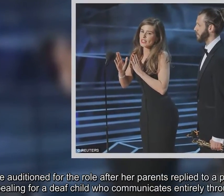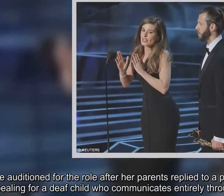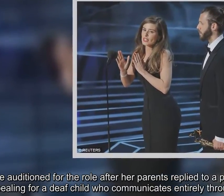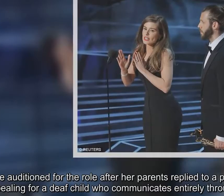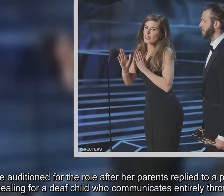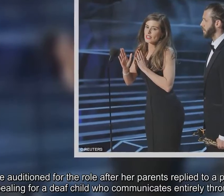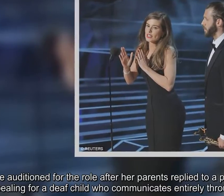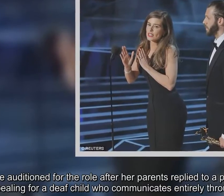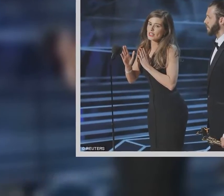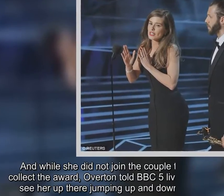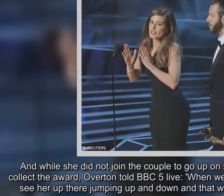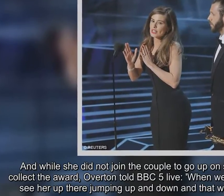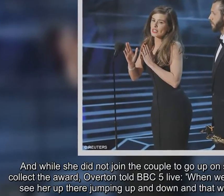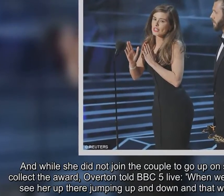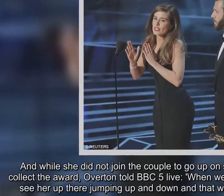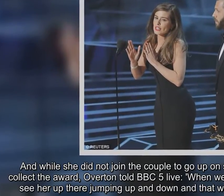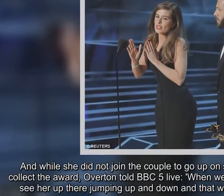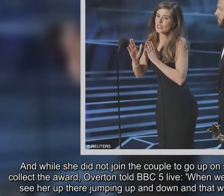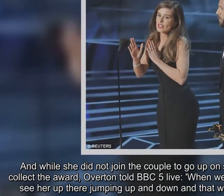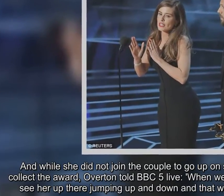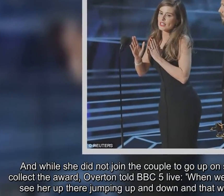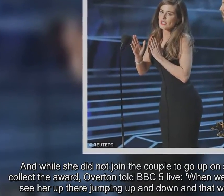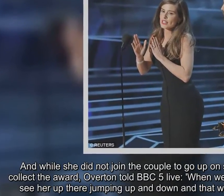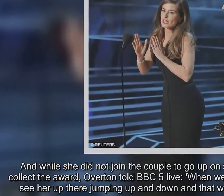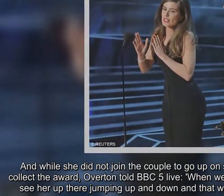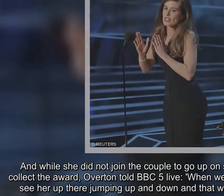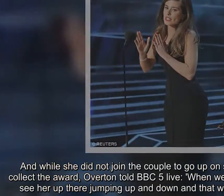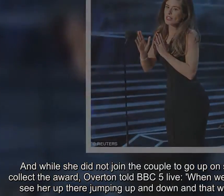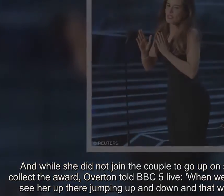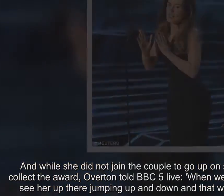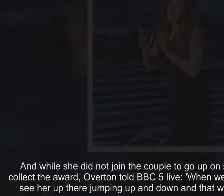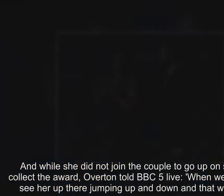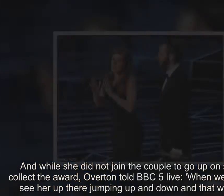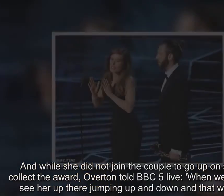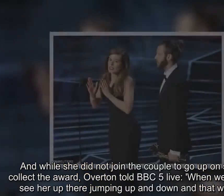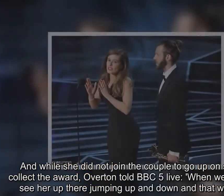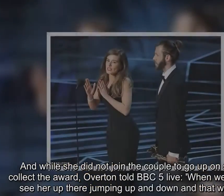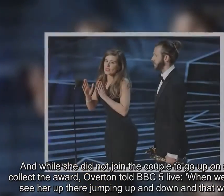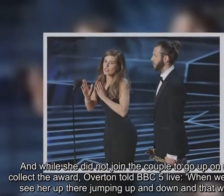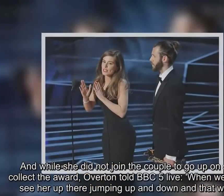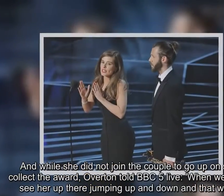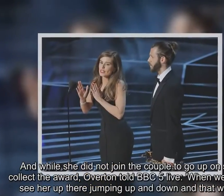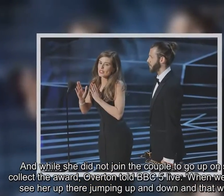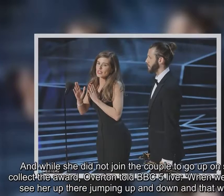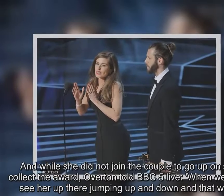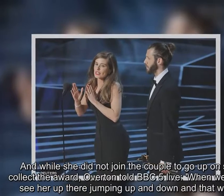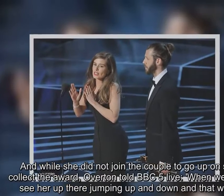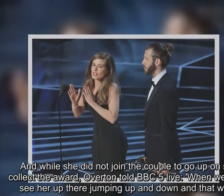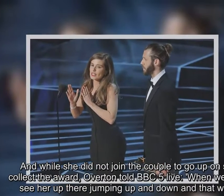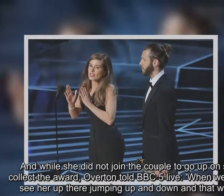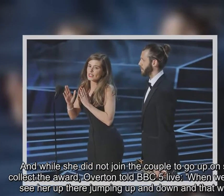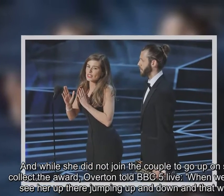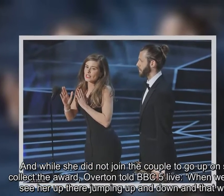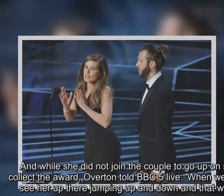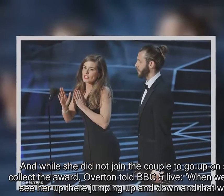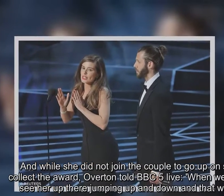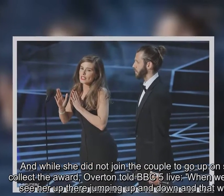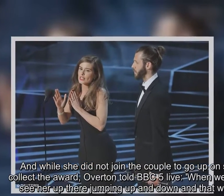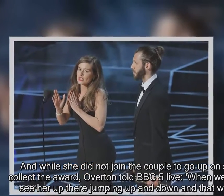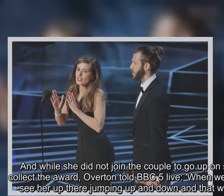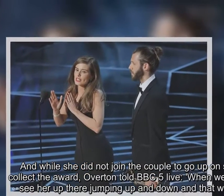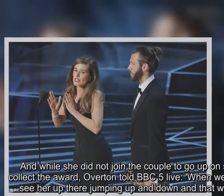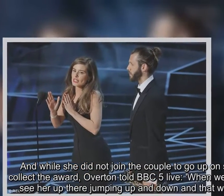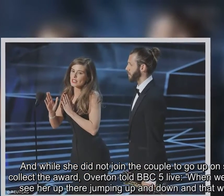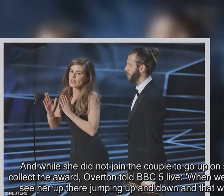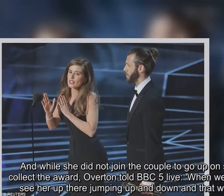And while she did not join the couple to go up on stage and collect the award, Overton told BBC Five Live, when